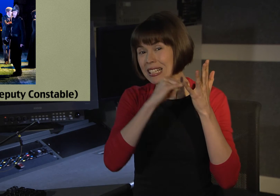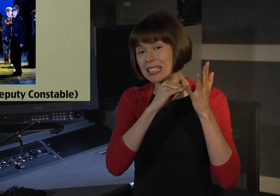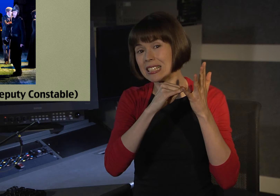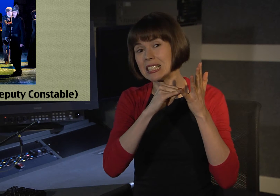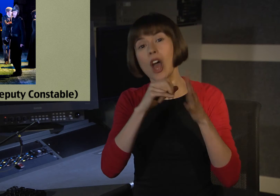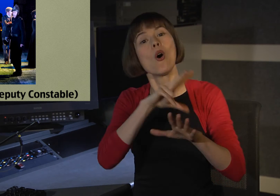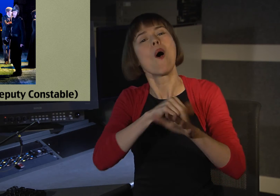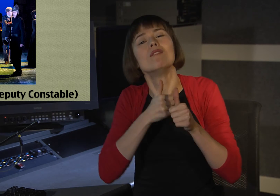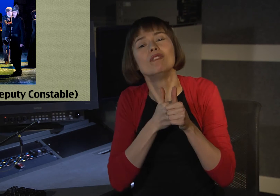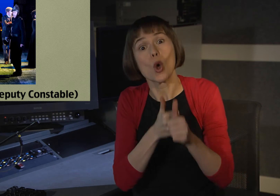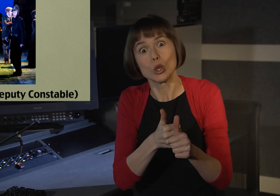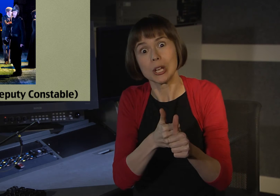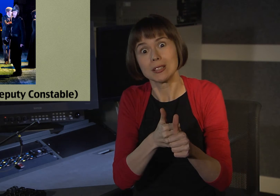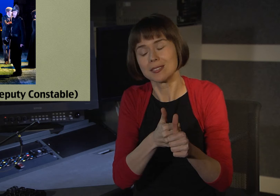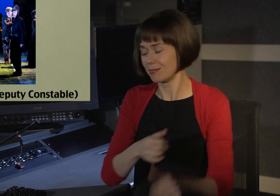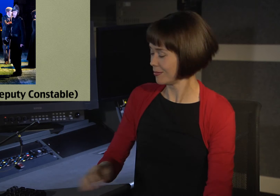Verges, and this is his sign name.